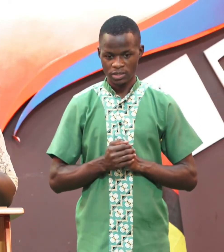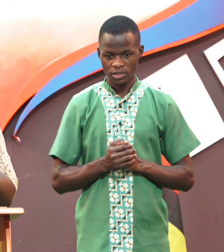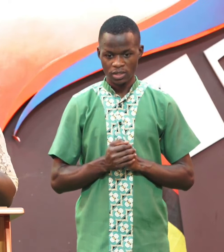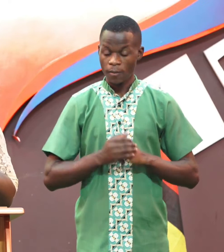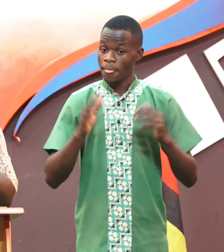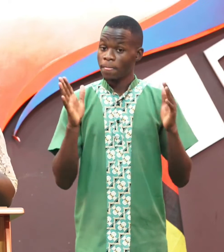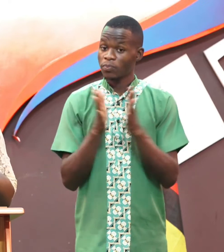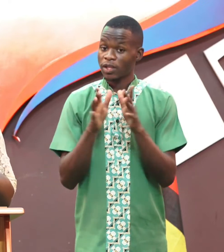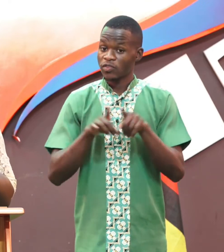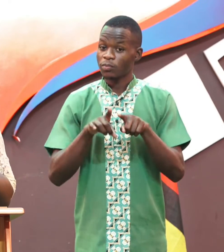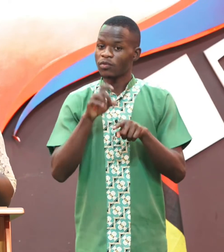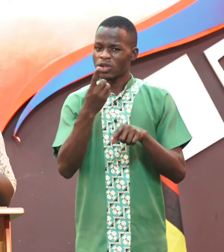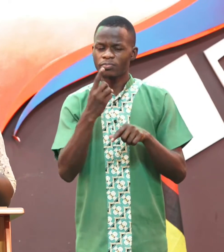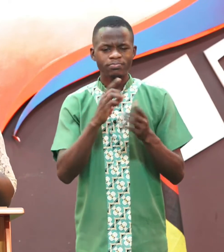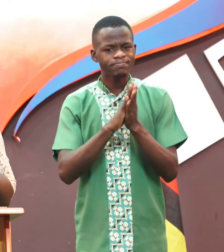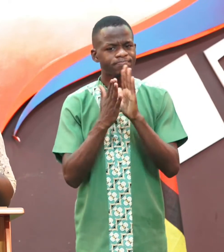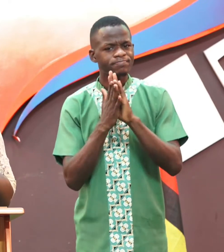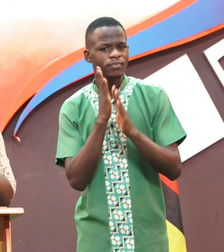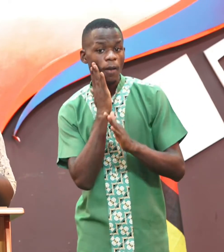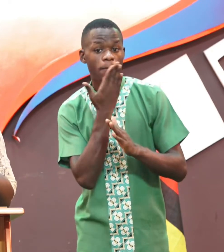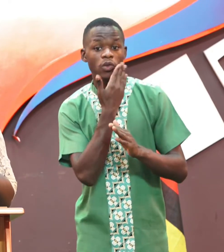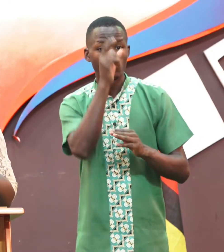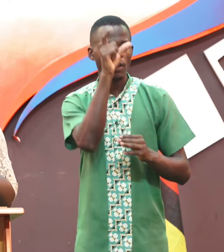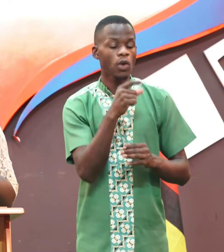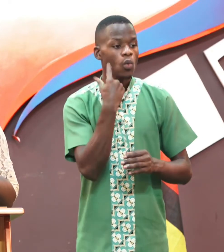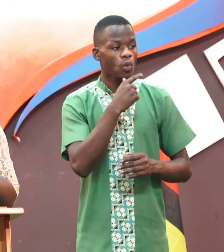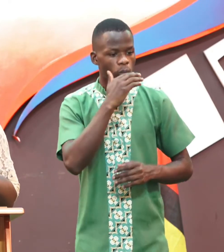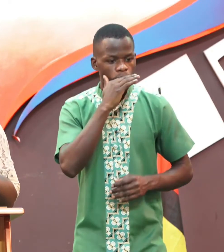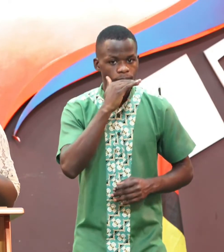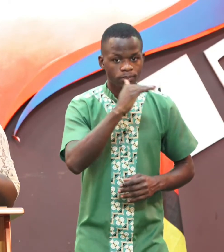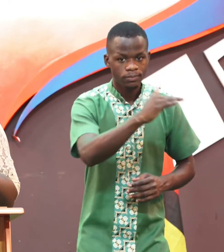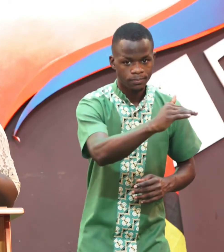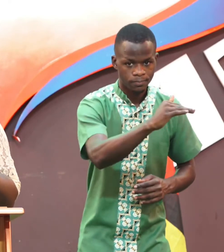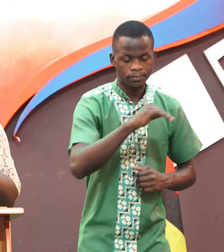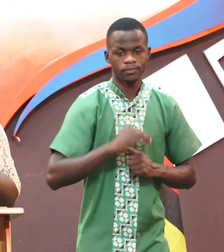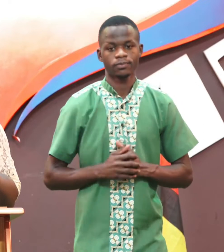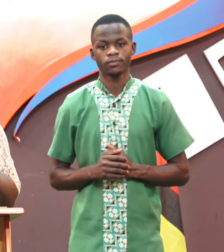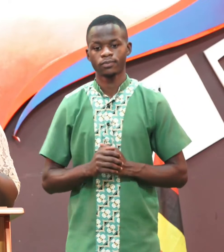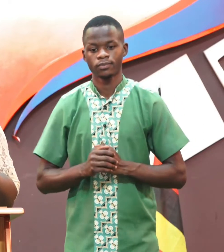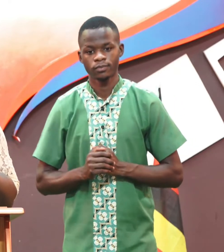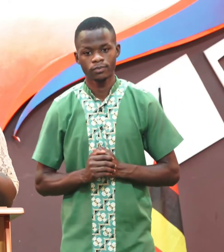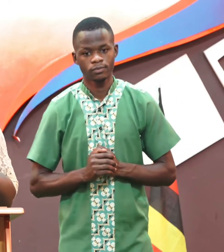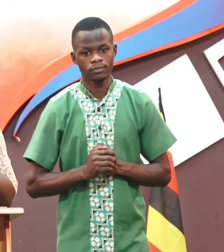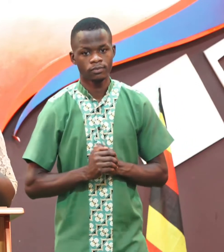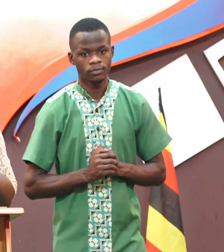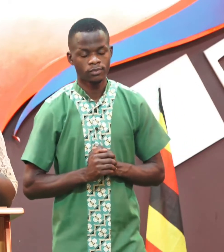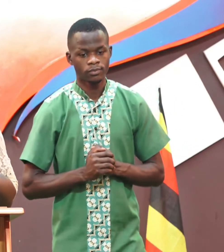to what you're going to say. You first have mercy on the person upon whom you're going to release these